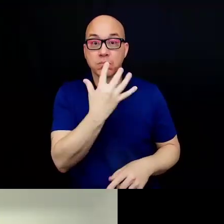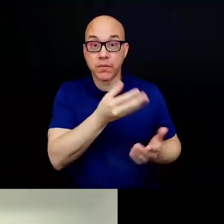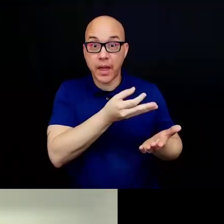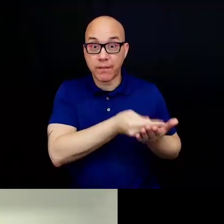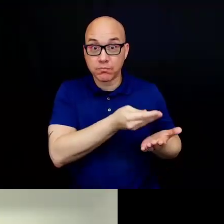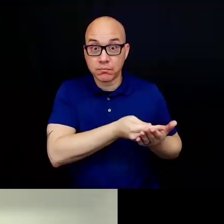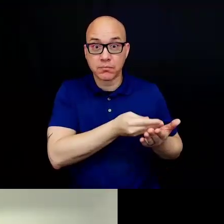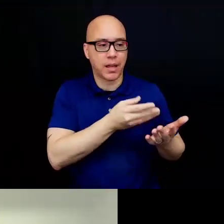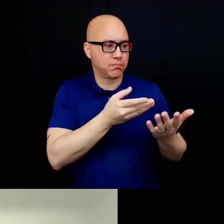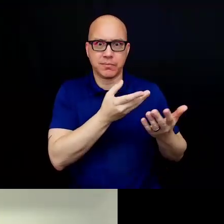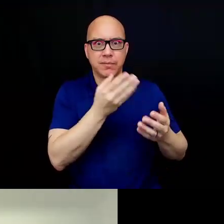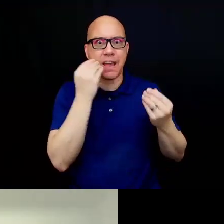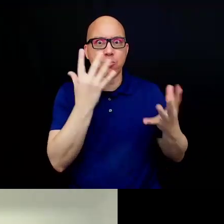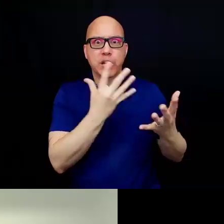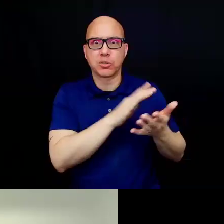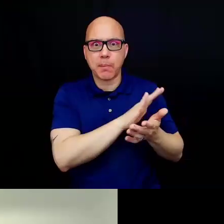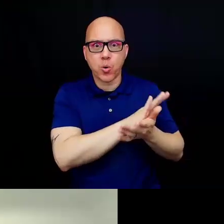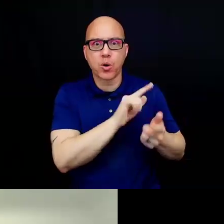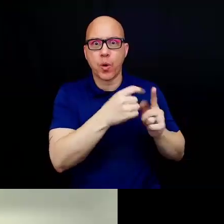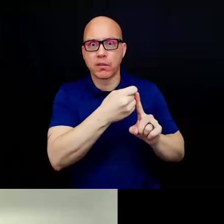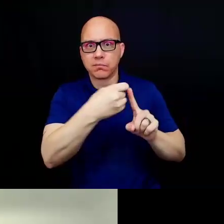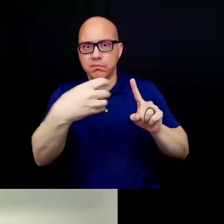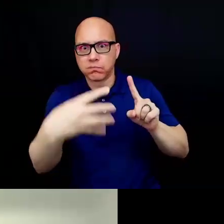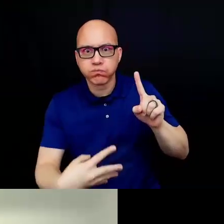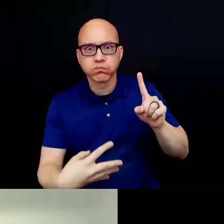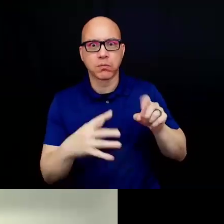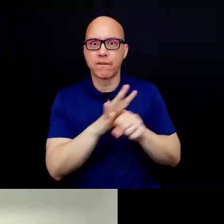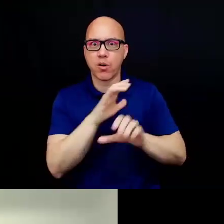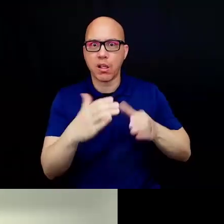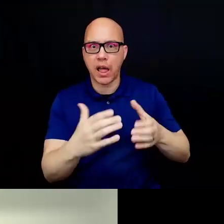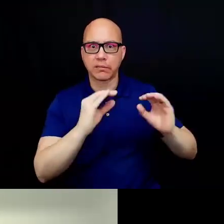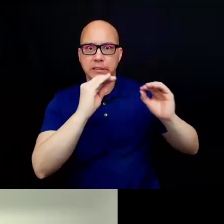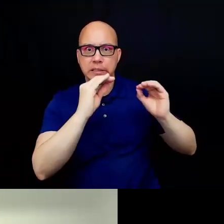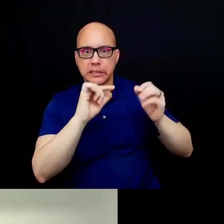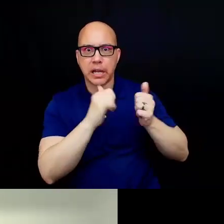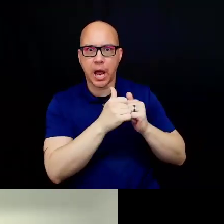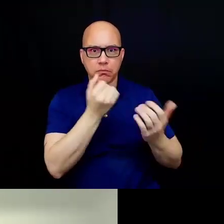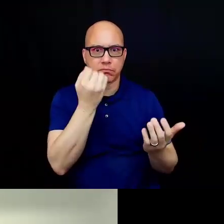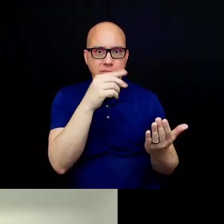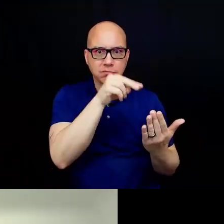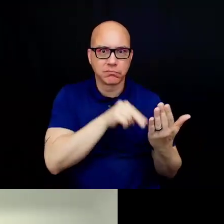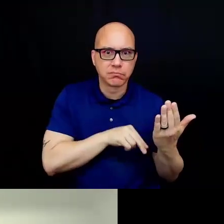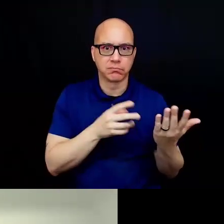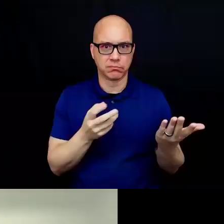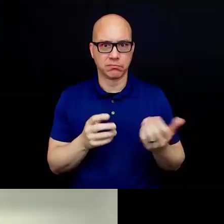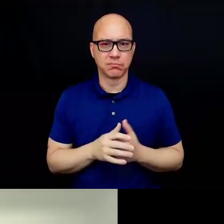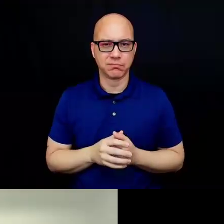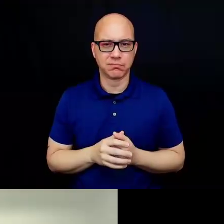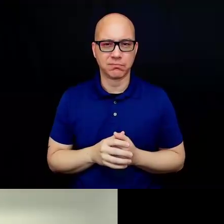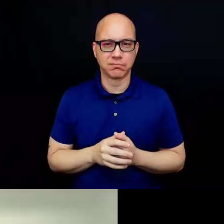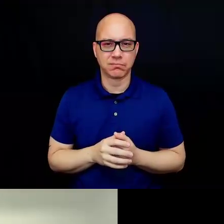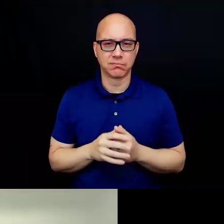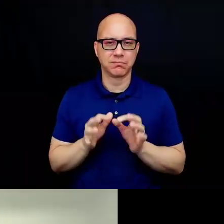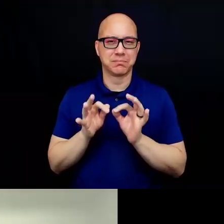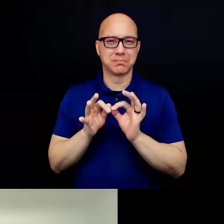give us an a class or an overview on how to read it and understand